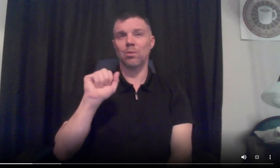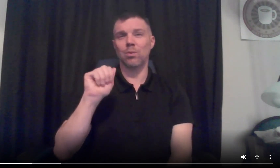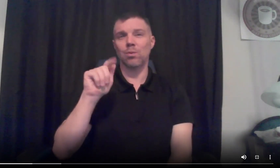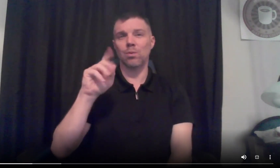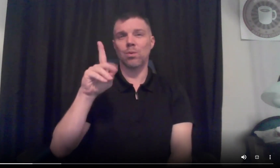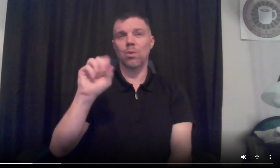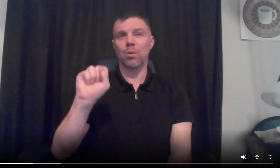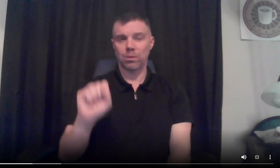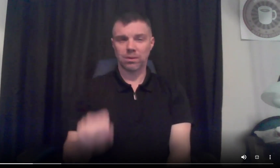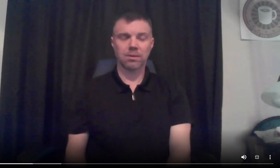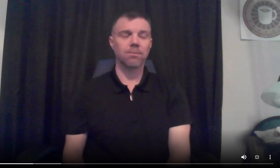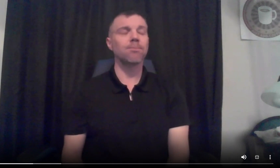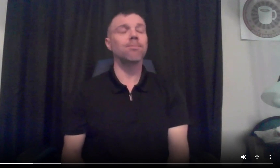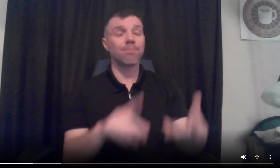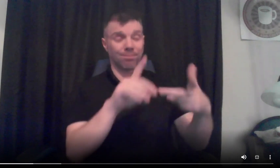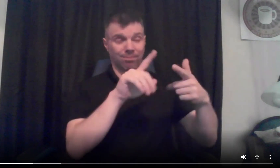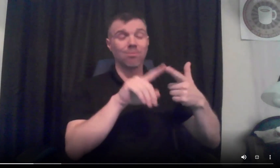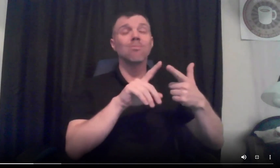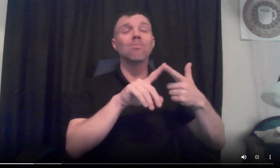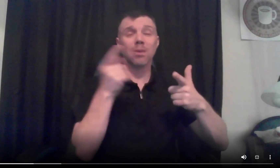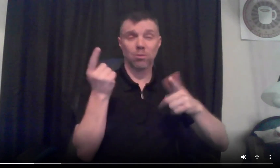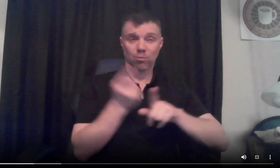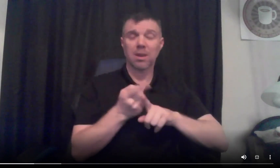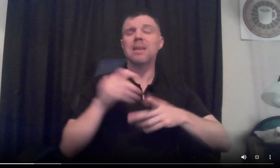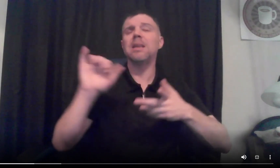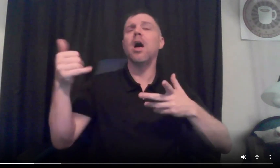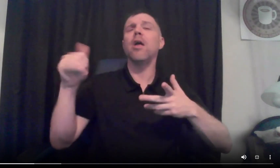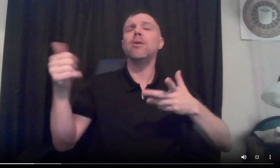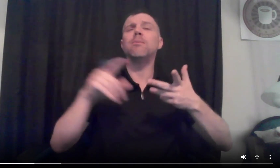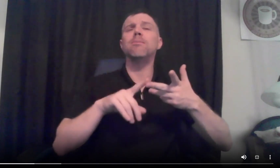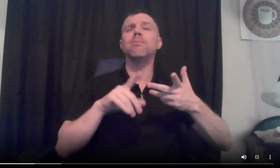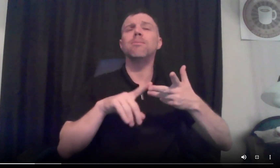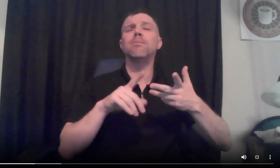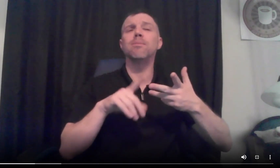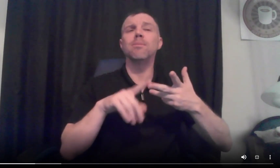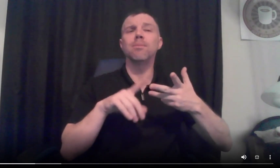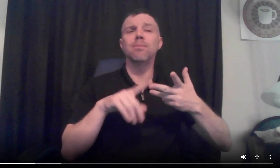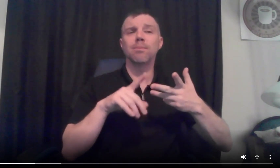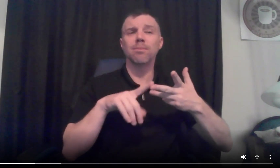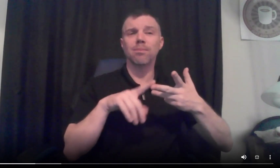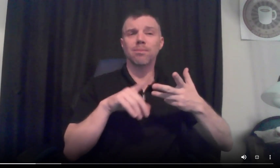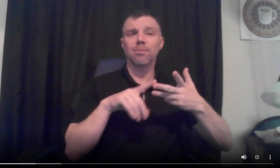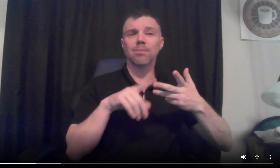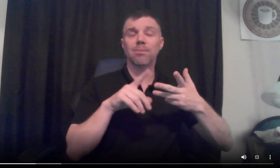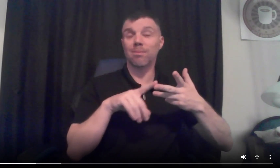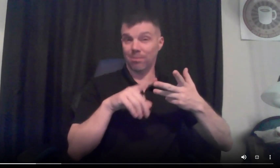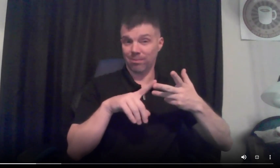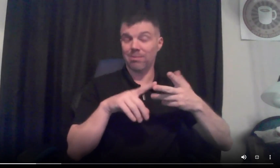They had railroads. That's correct. What else?